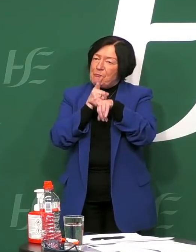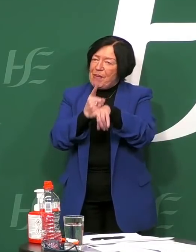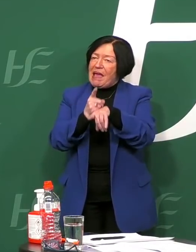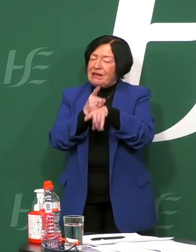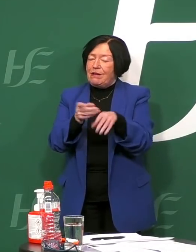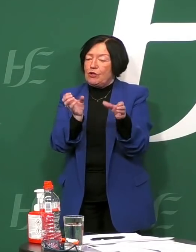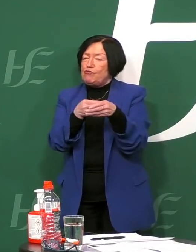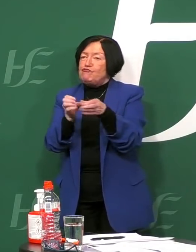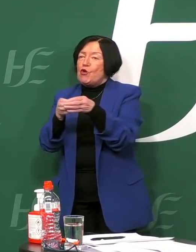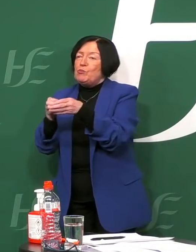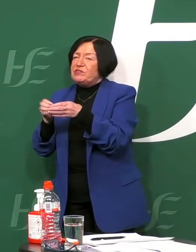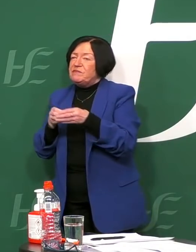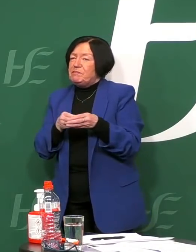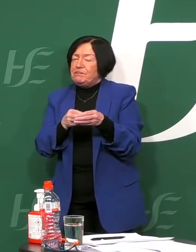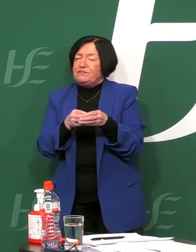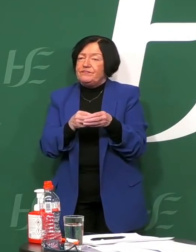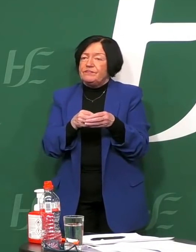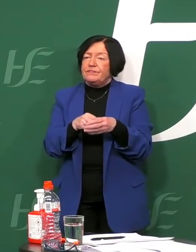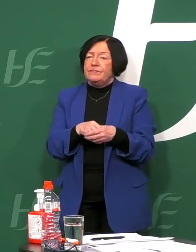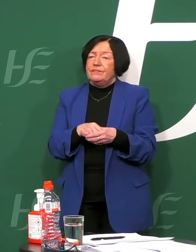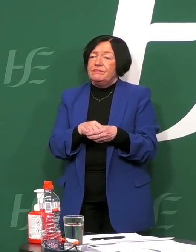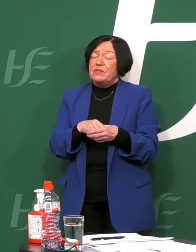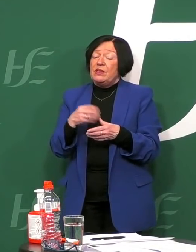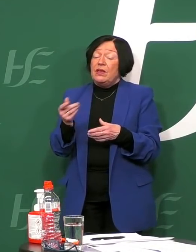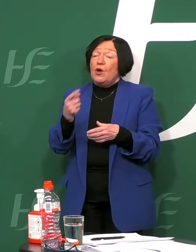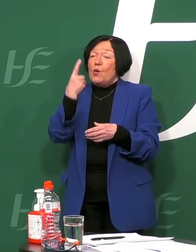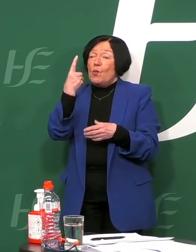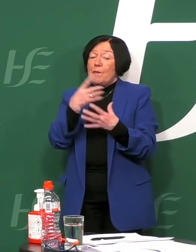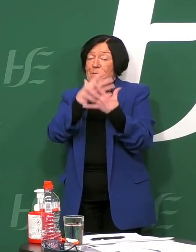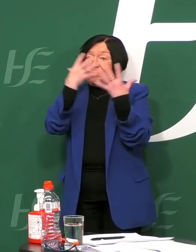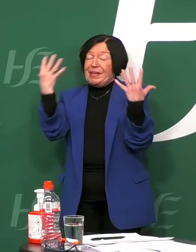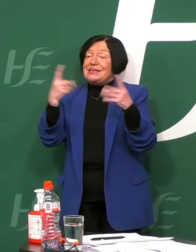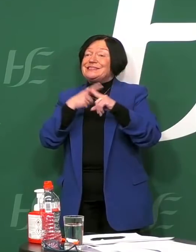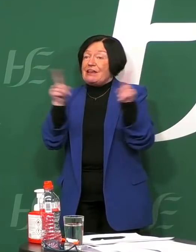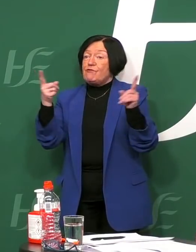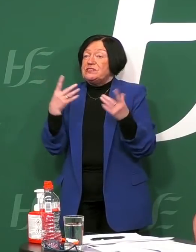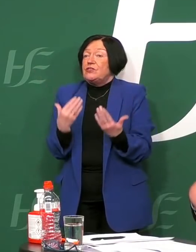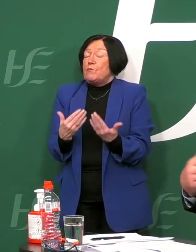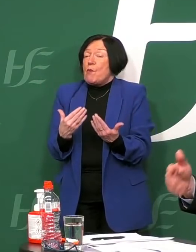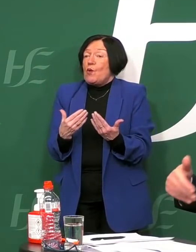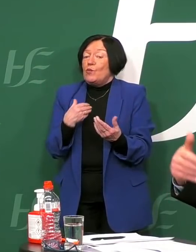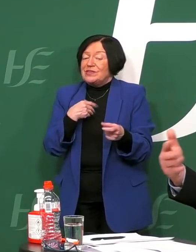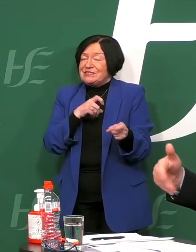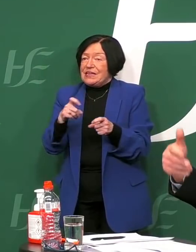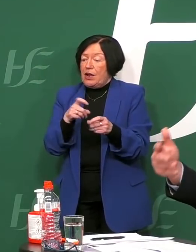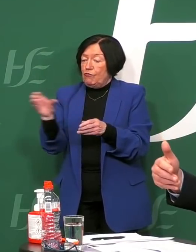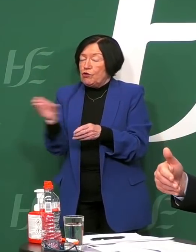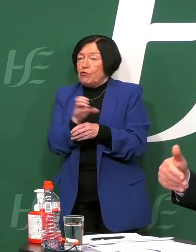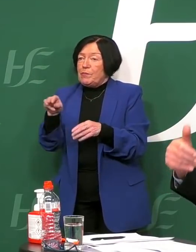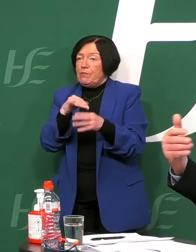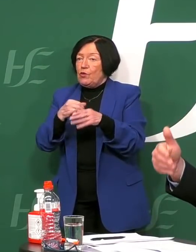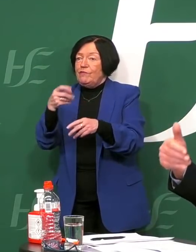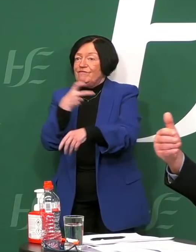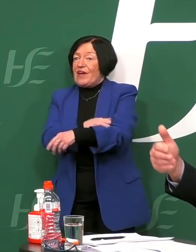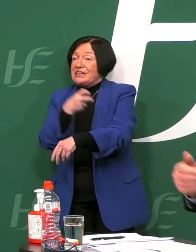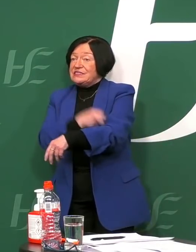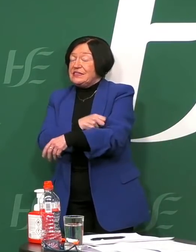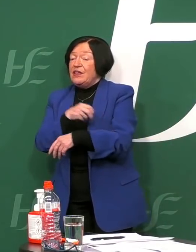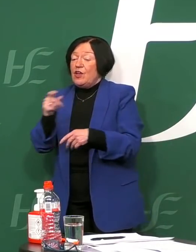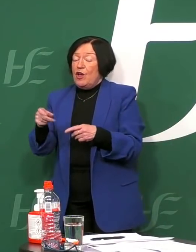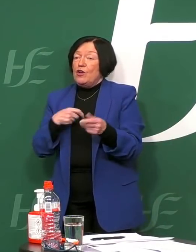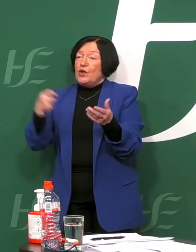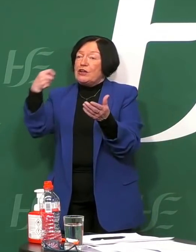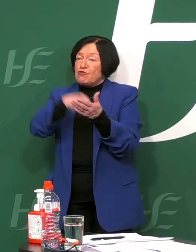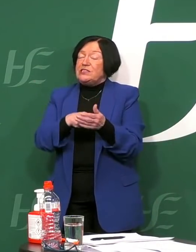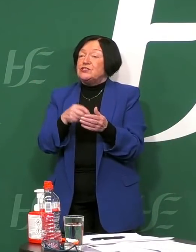dealing with and so on. So I suppose the one big fundamental difference now is that we're still recruiting vaccinators in, Simon, and we're still working to increase